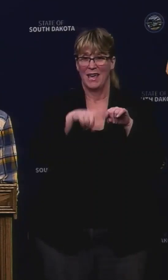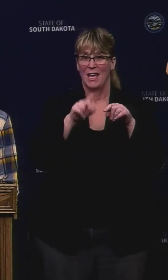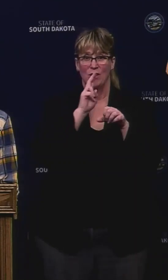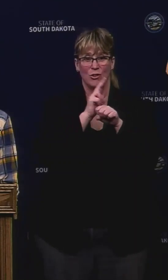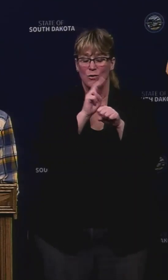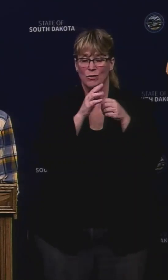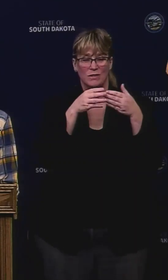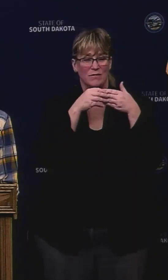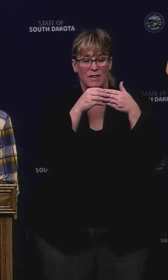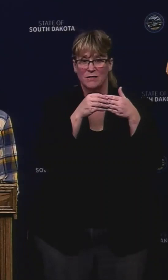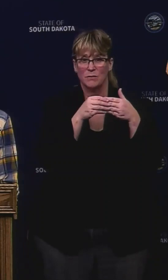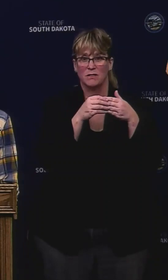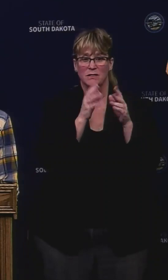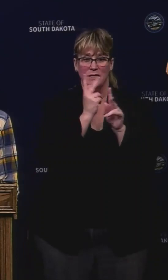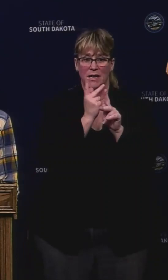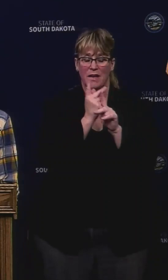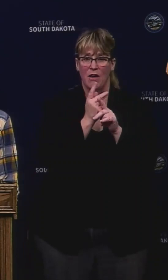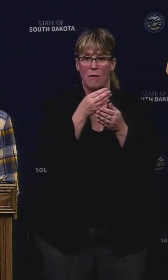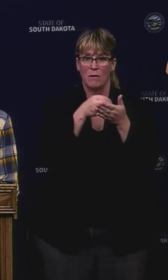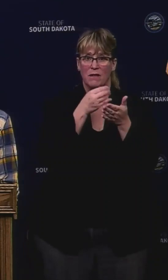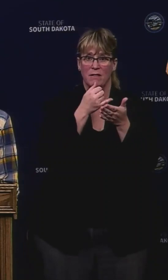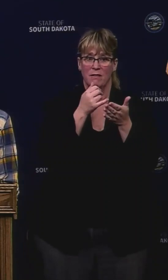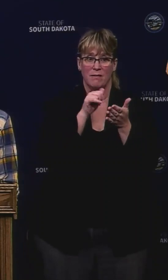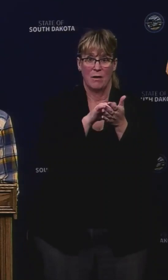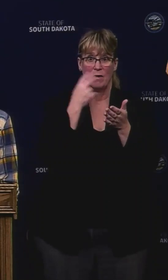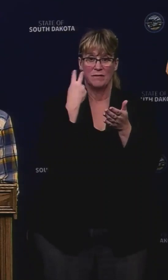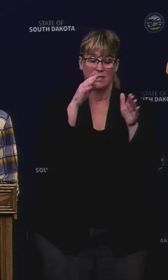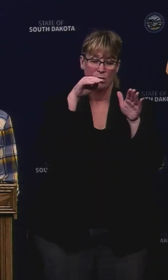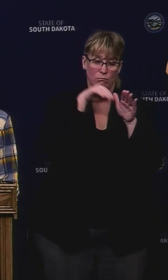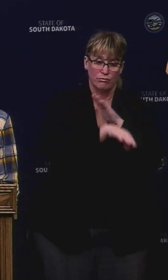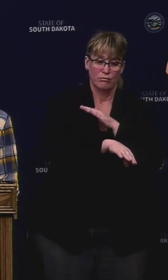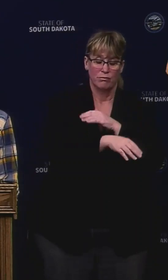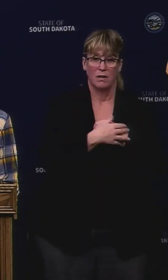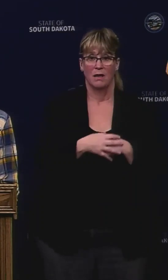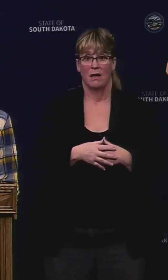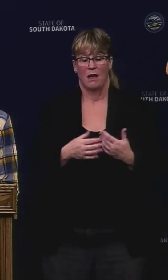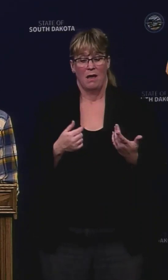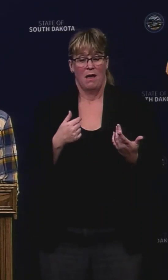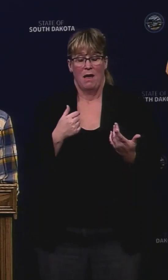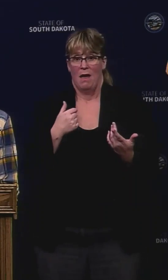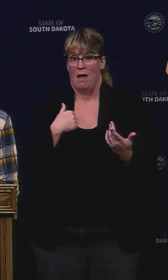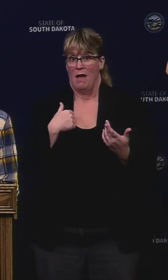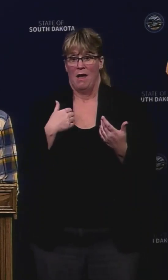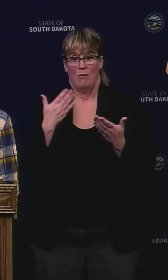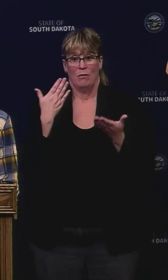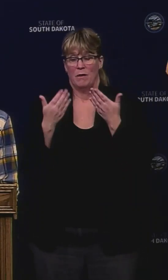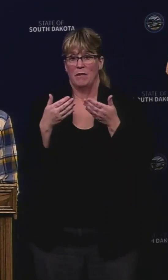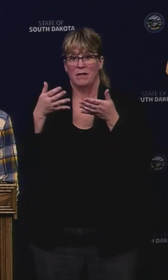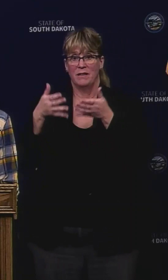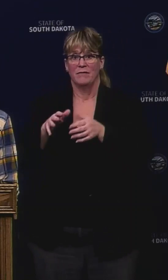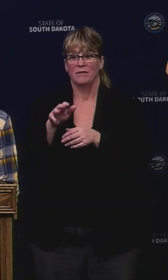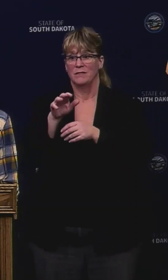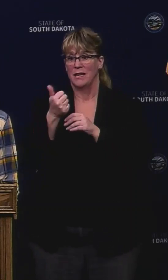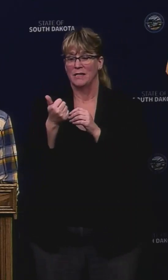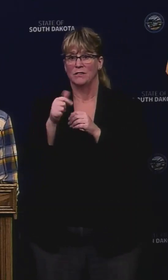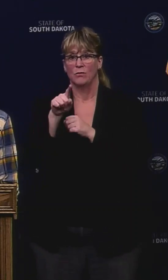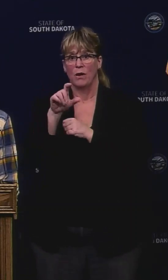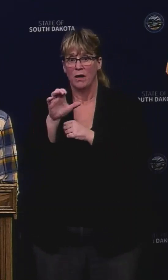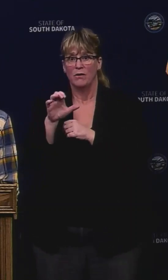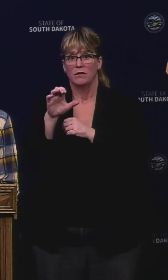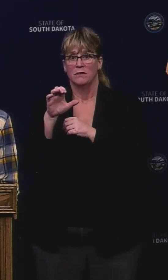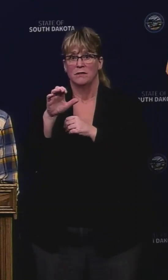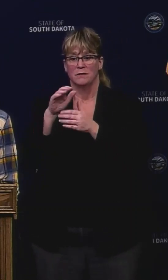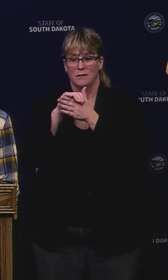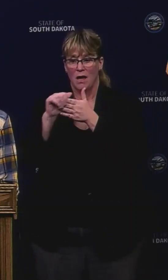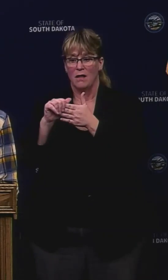to take care of some revenue losses that we've seen, I may literally be leaving tens, if not hundreds of millions of dollars on the